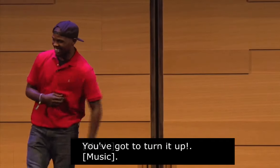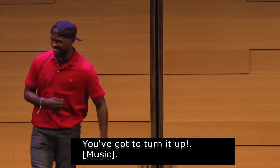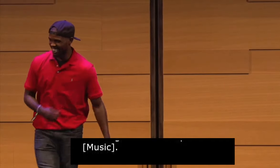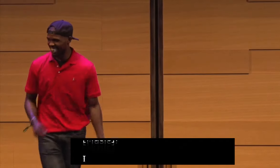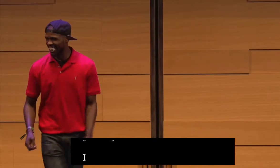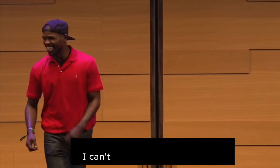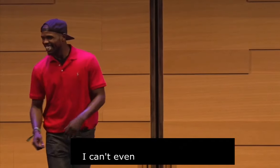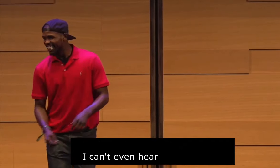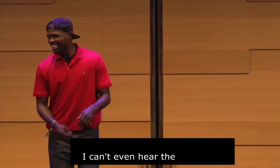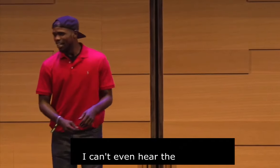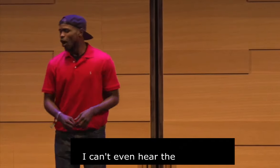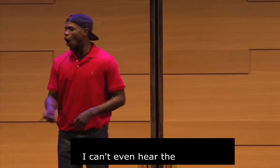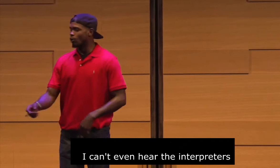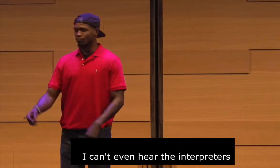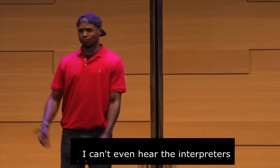I can't even hear the interpreters right now.